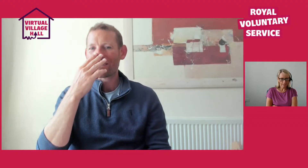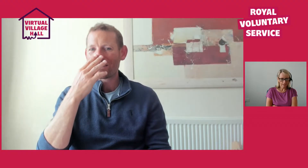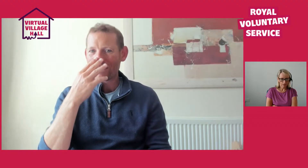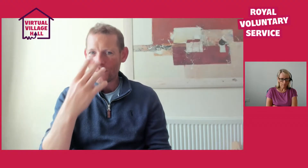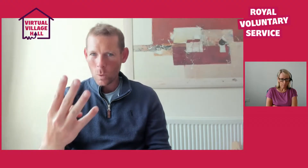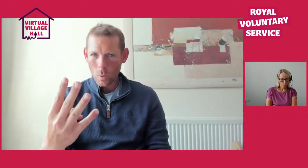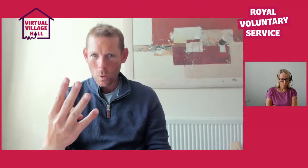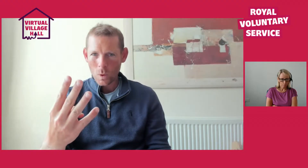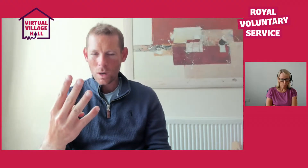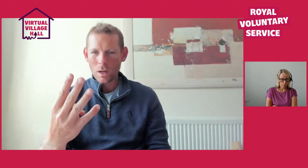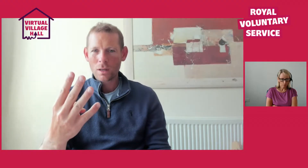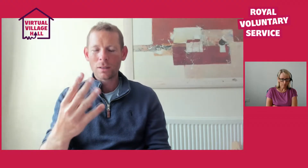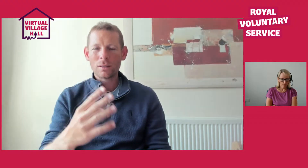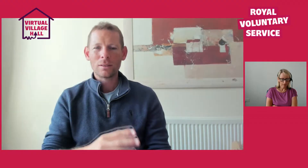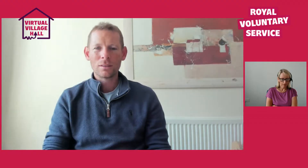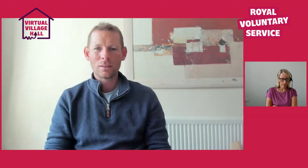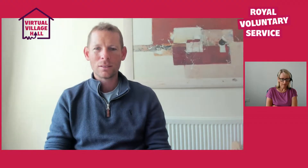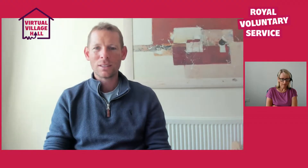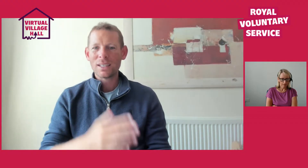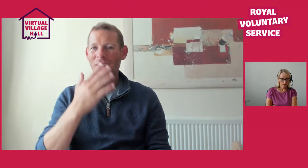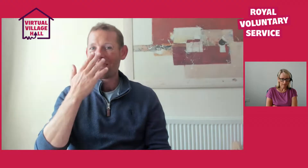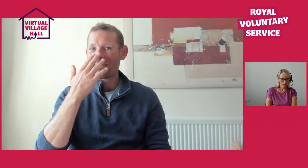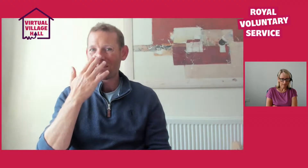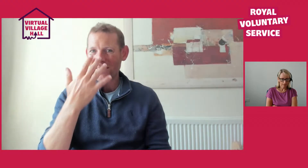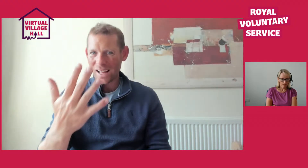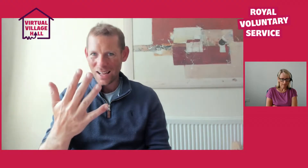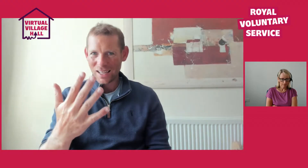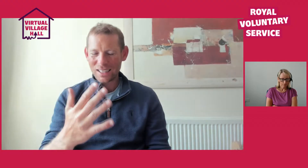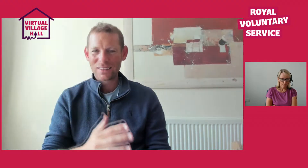3, 4,